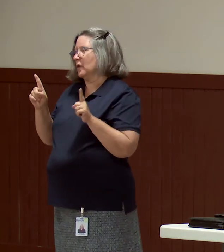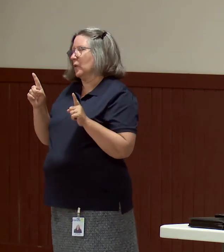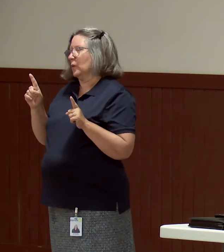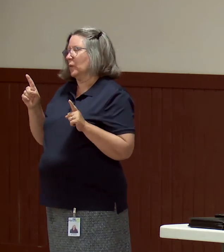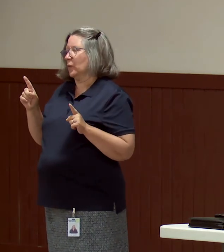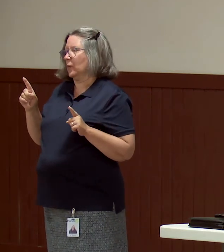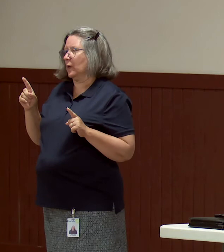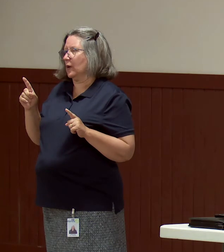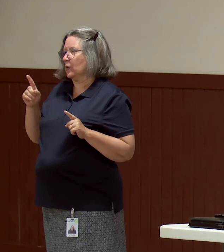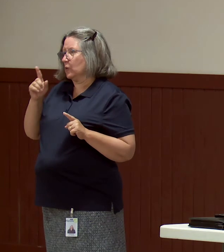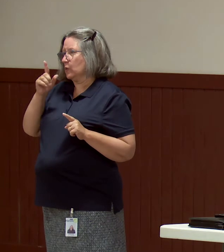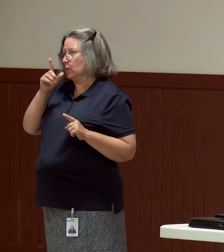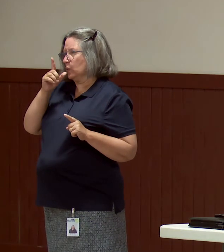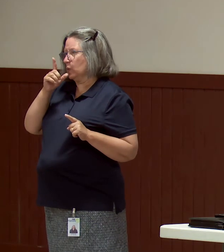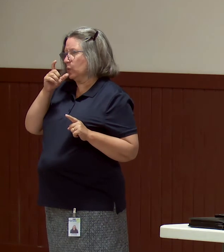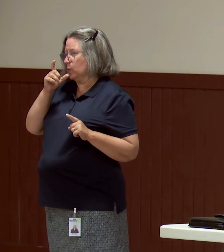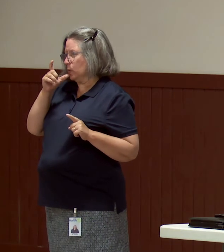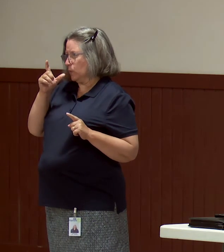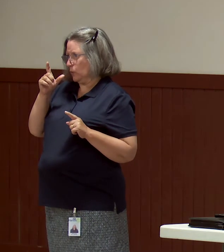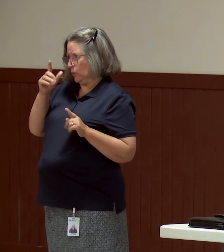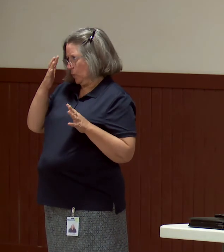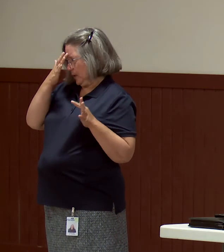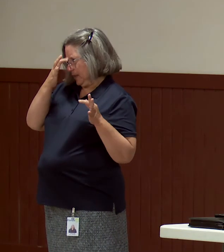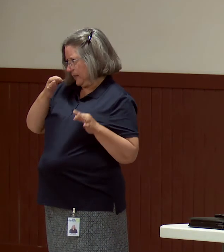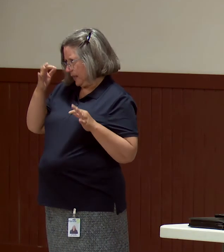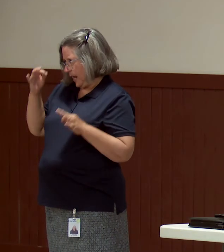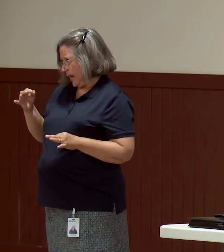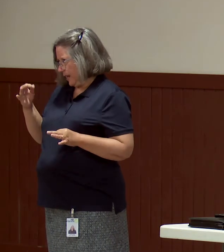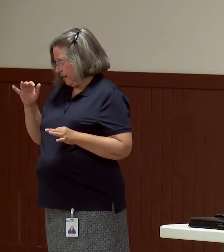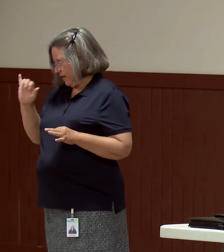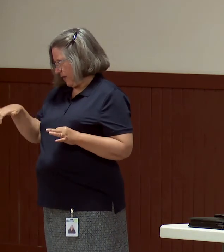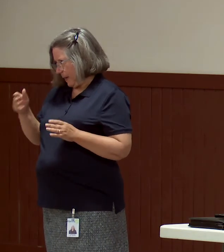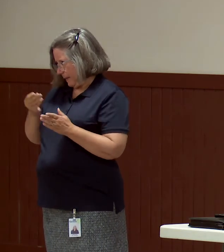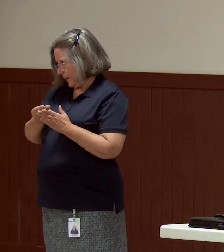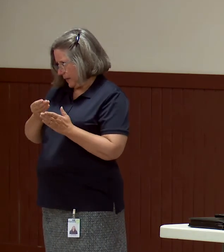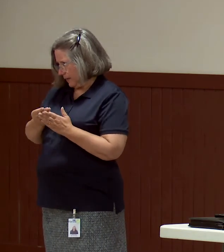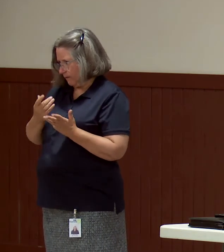sure who would be truly defining that.